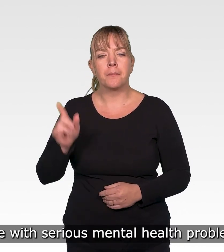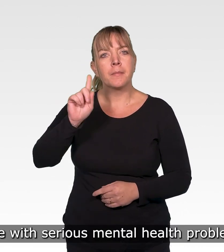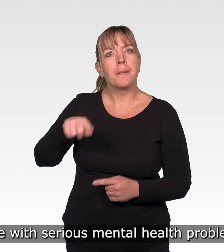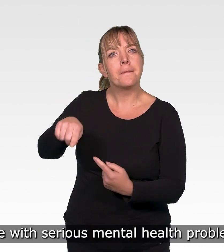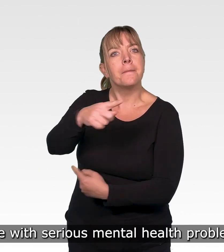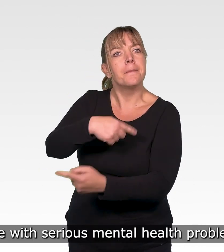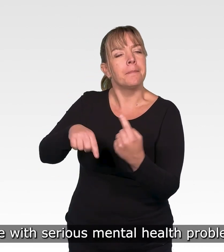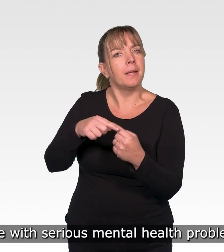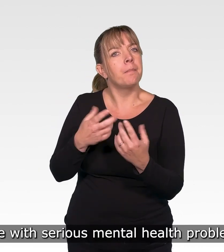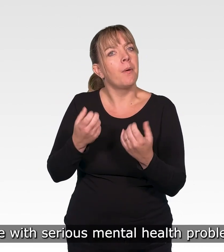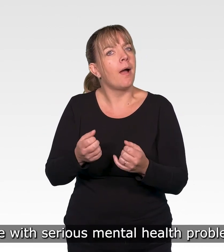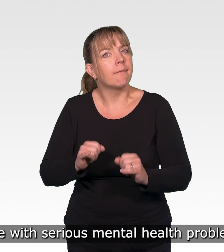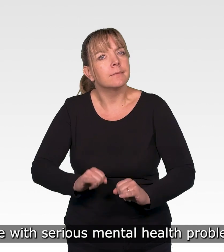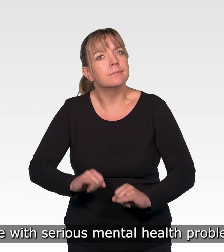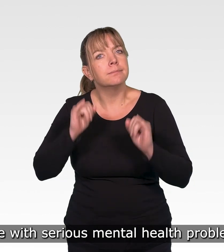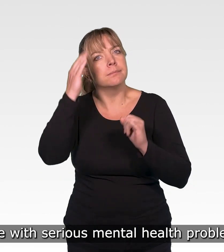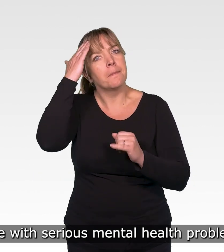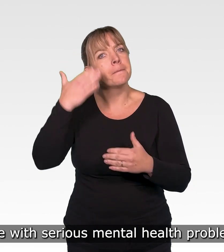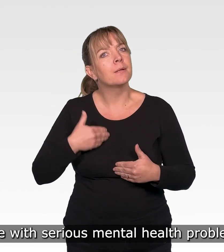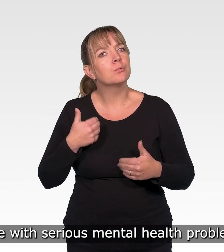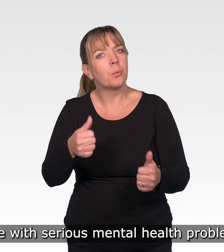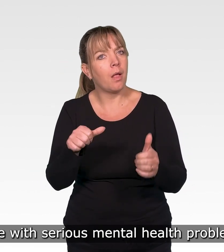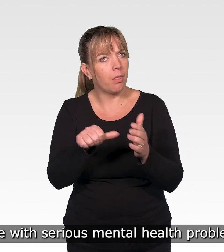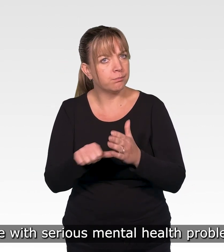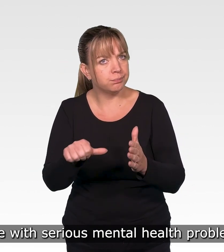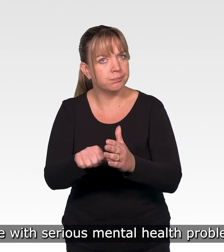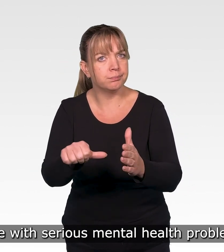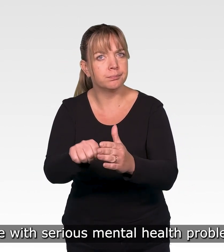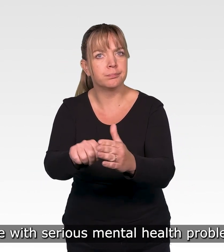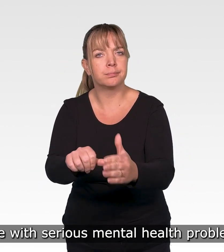People with serious mental health problems.